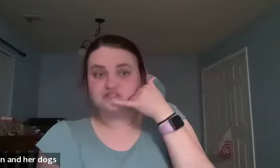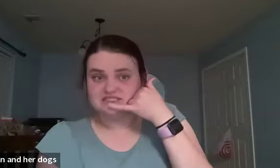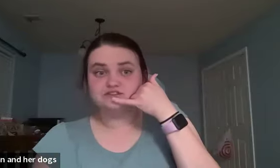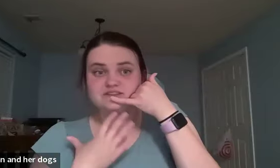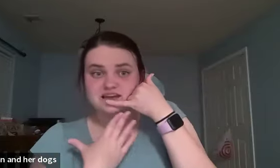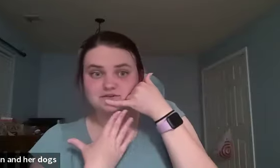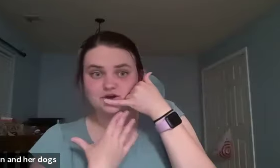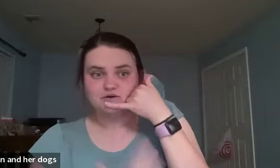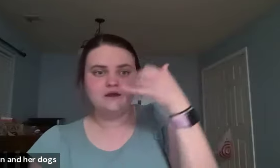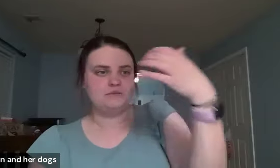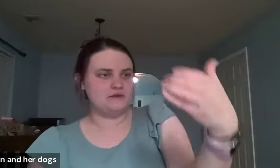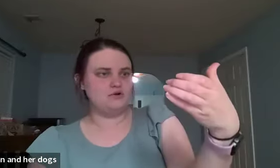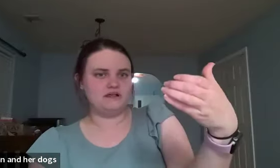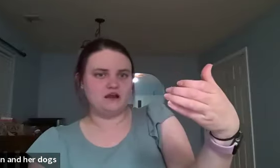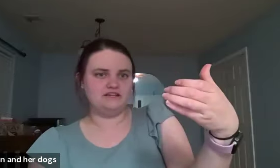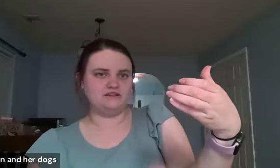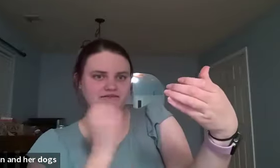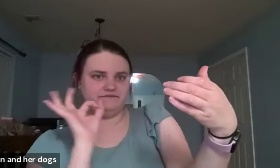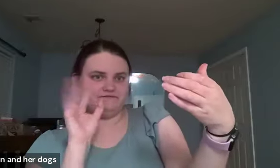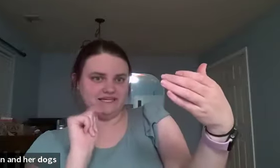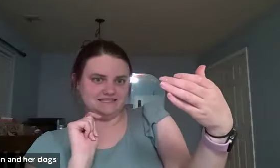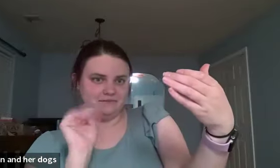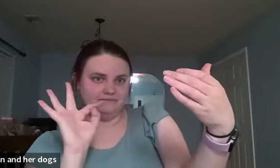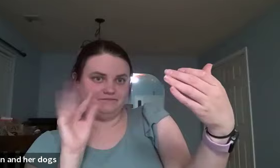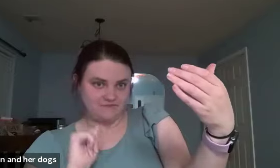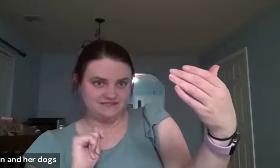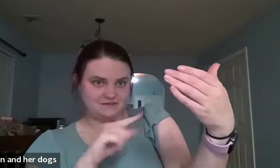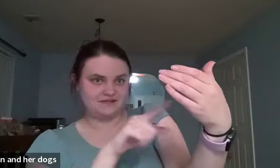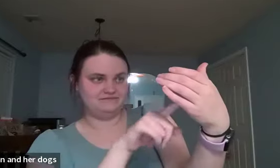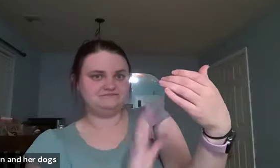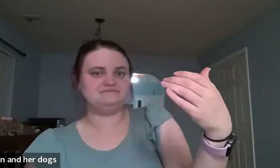they'll still do the sign for phone, but then pull it out here like FaceTiming.